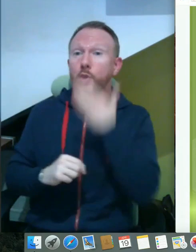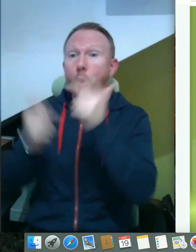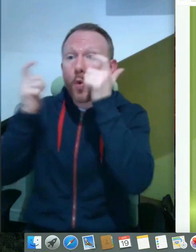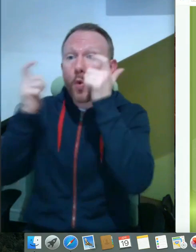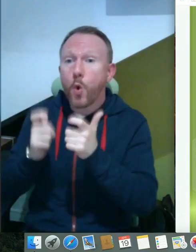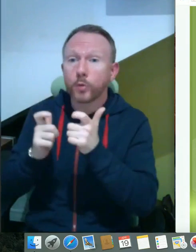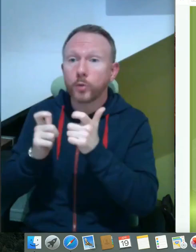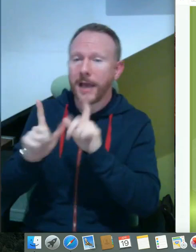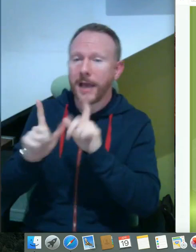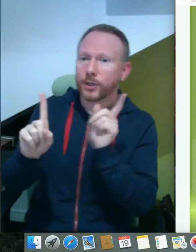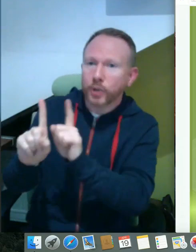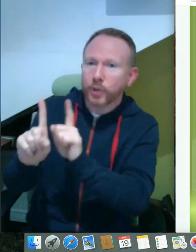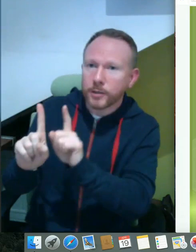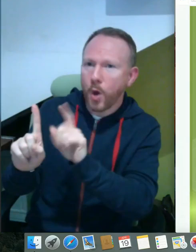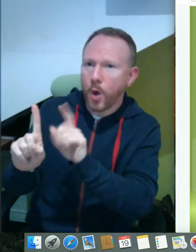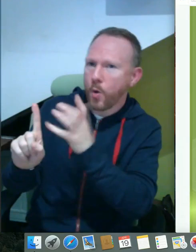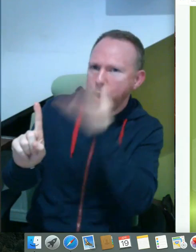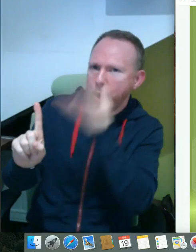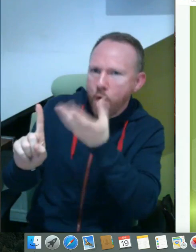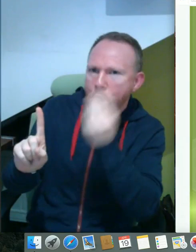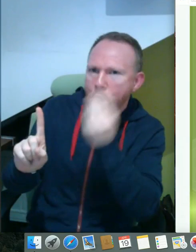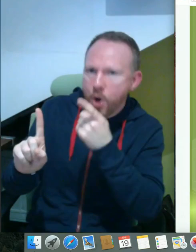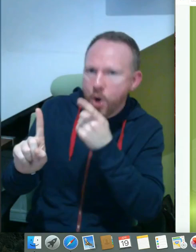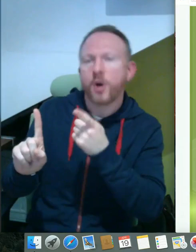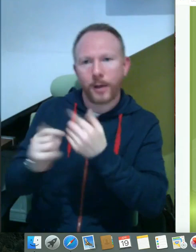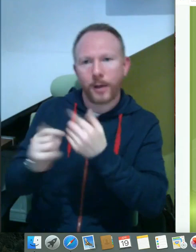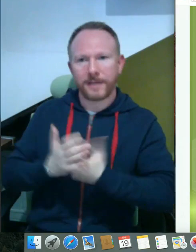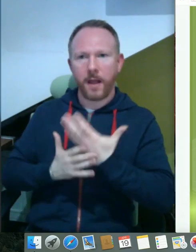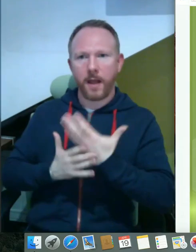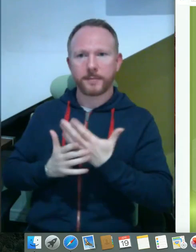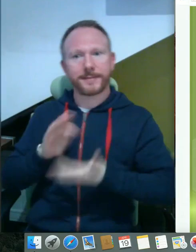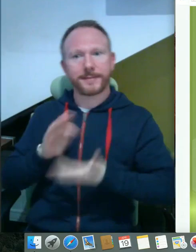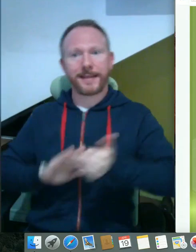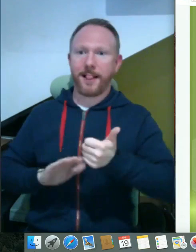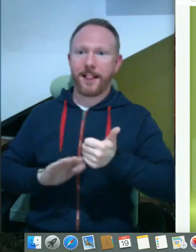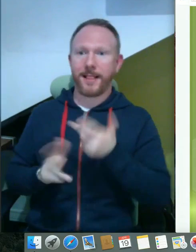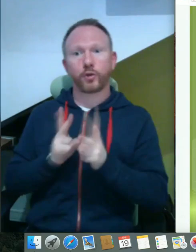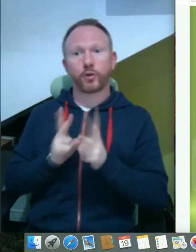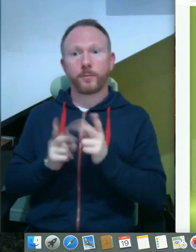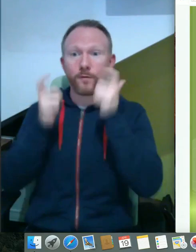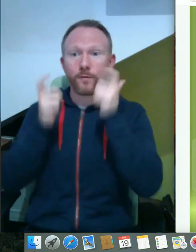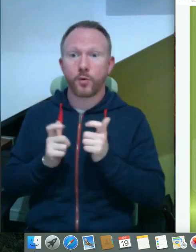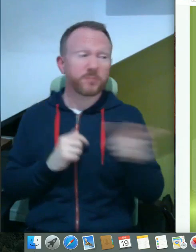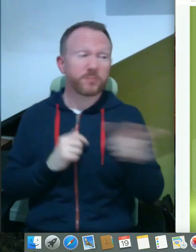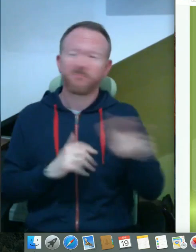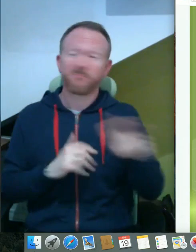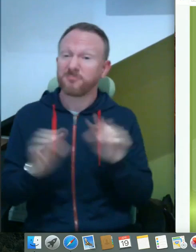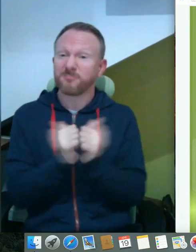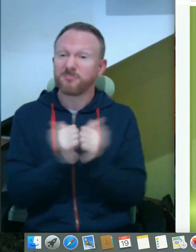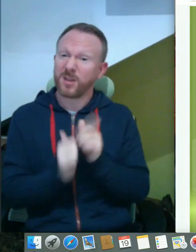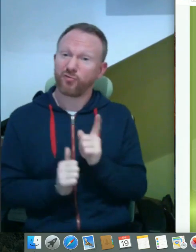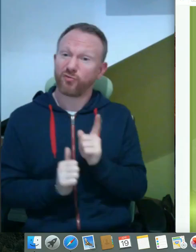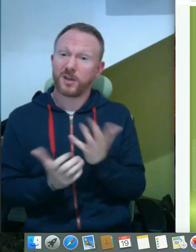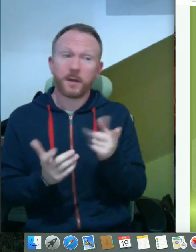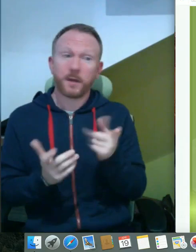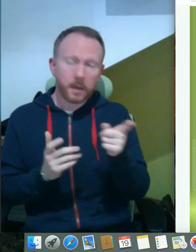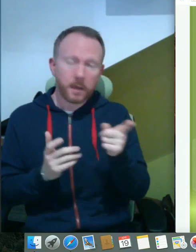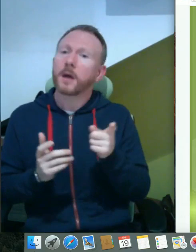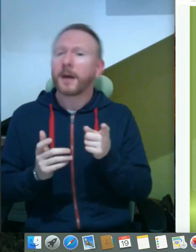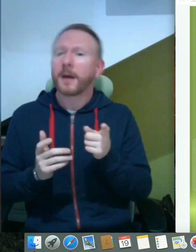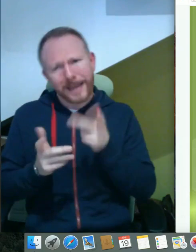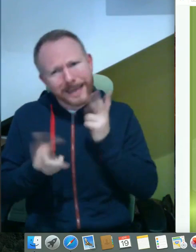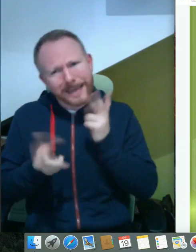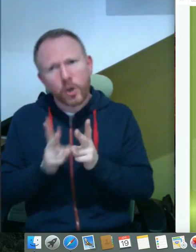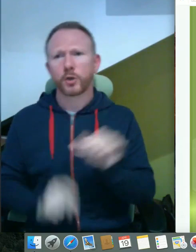so that you can... Very much so, and I think you know, interpreters need to take that on